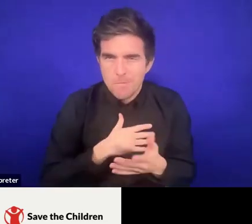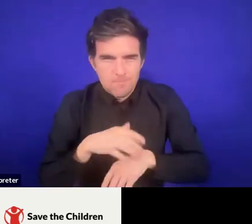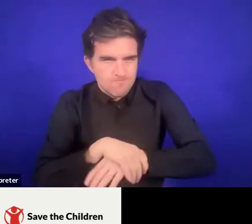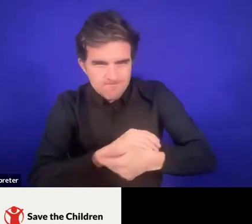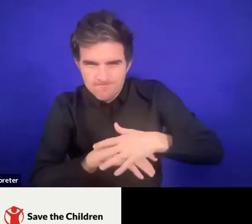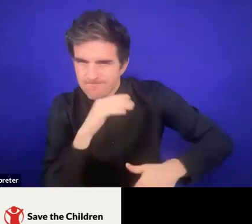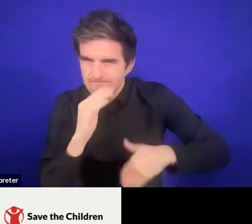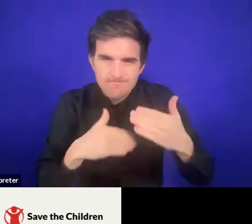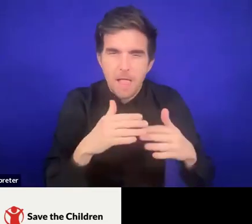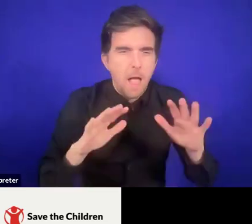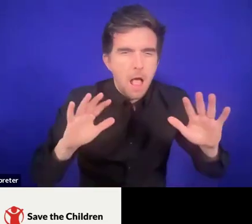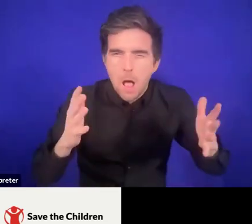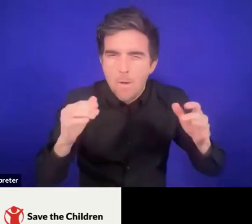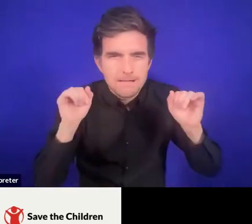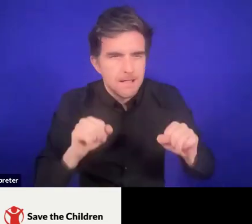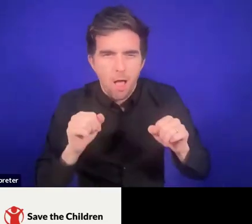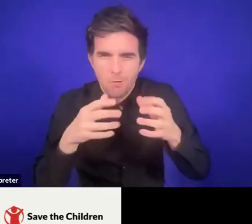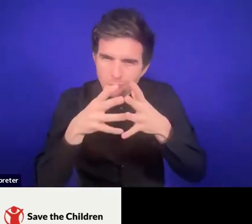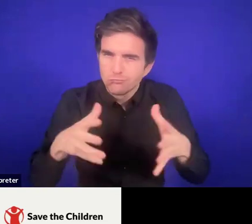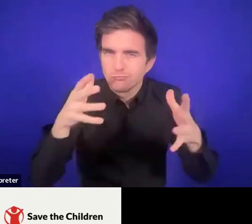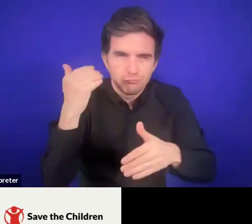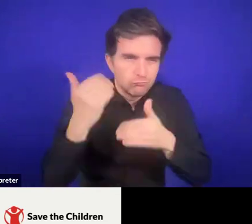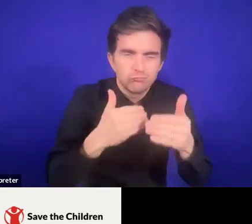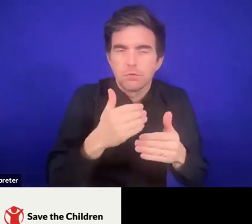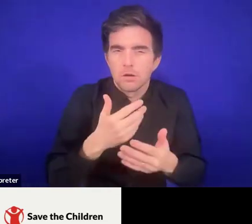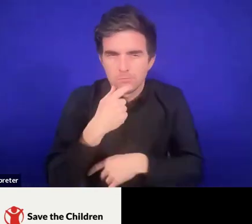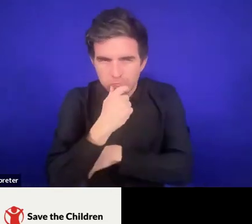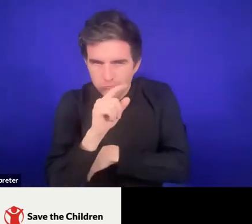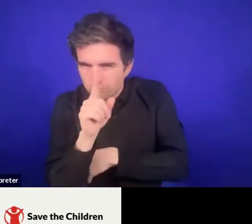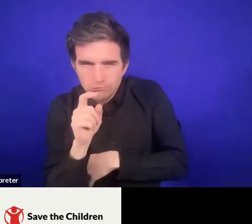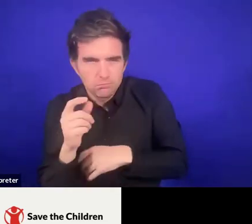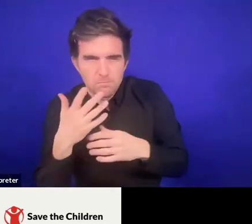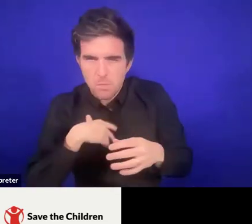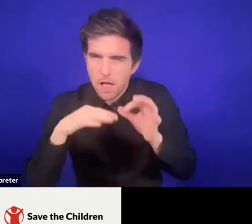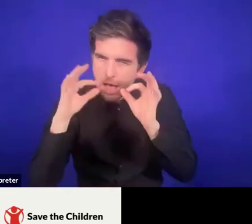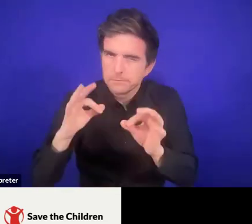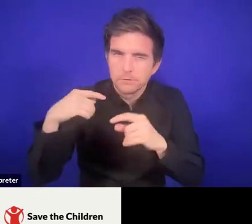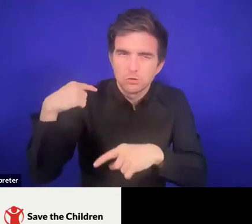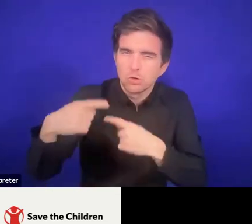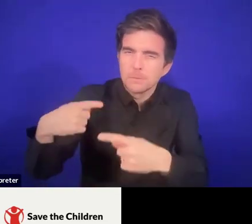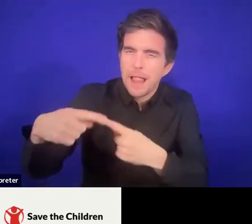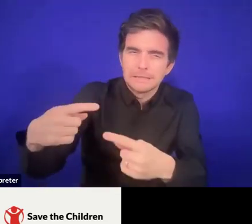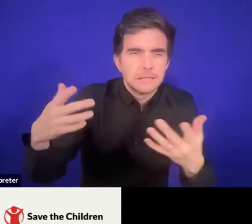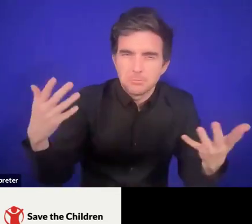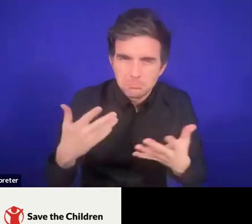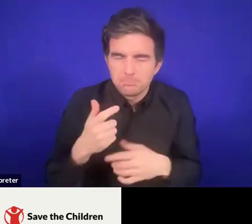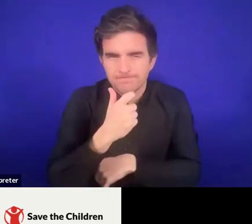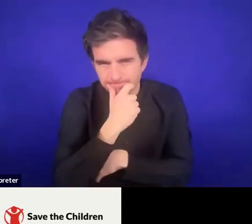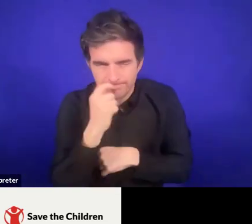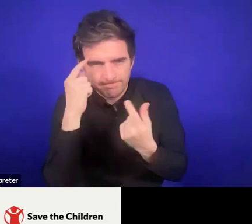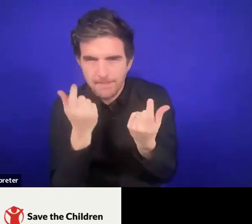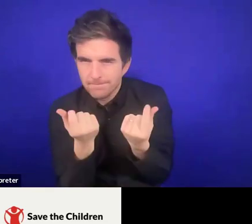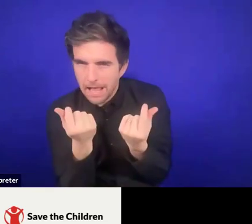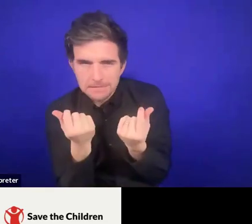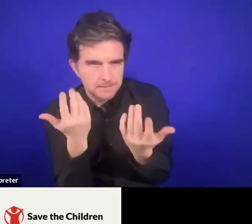But the model already, I think, point out for a solution that is looking for existing climate financing. If we can increase that,